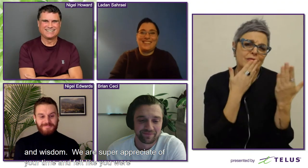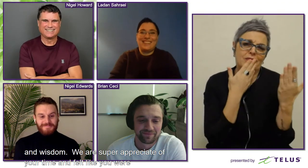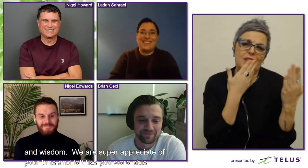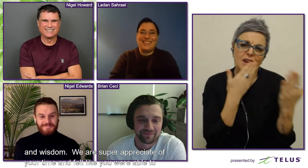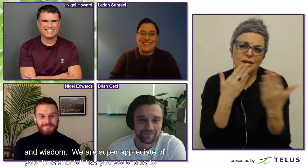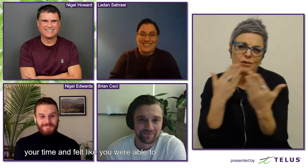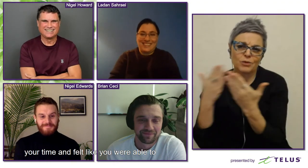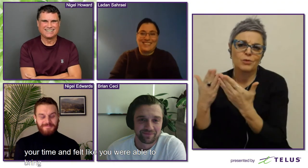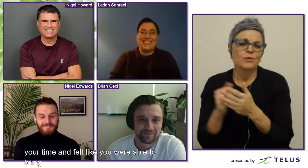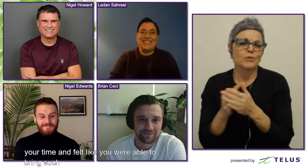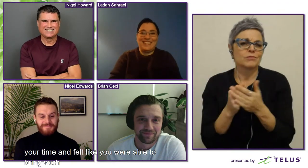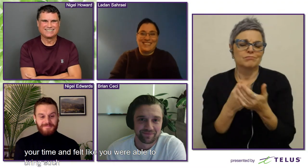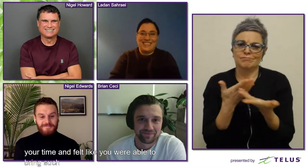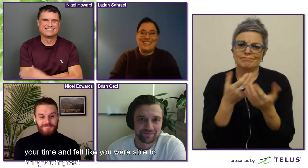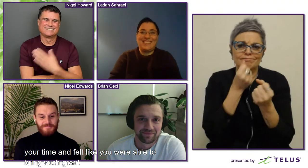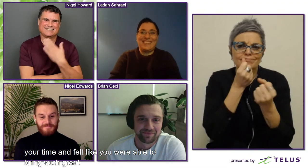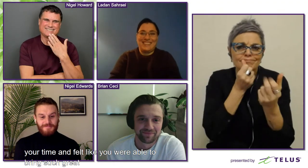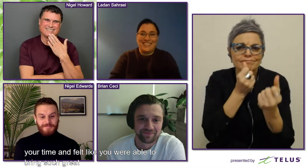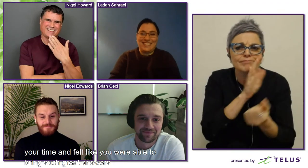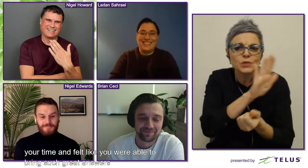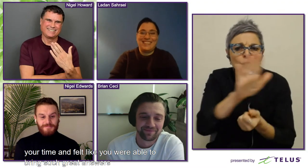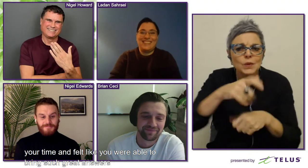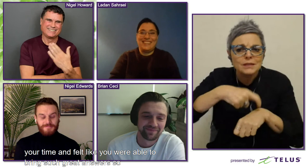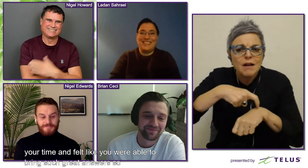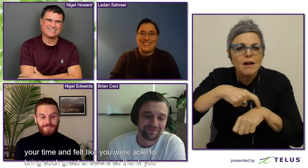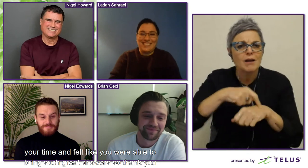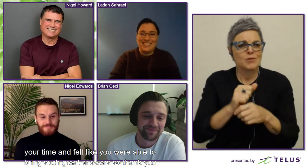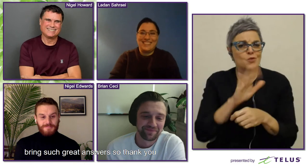and wisdom with everyone. So thank you again.